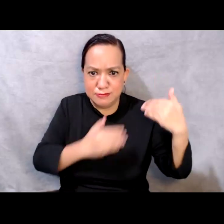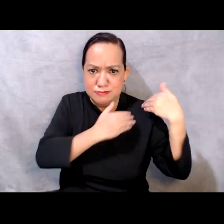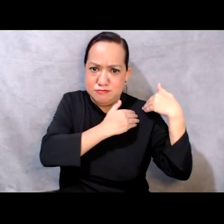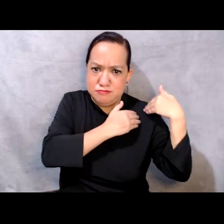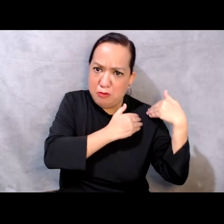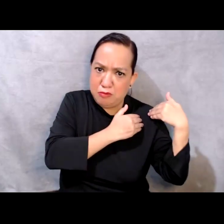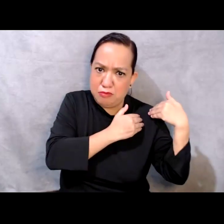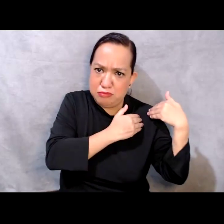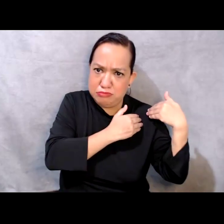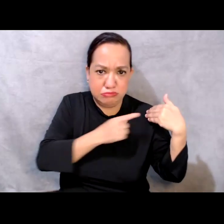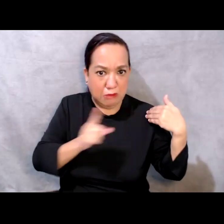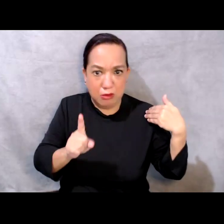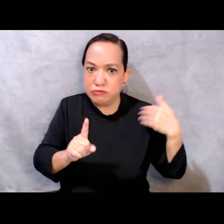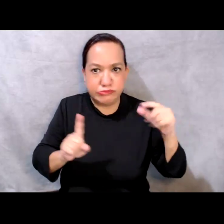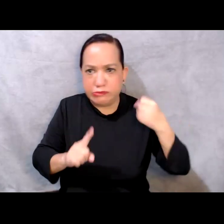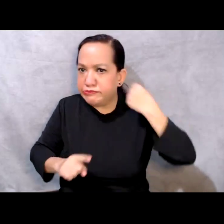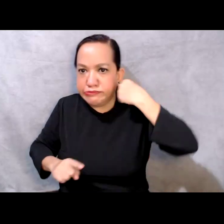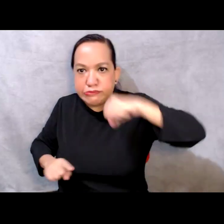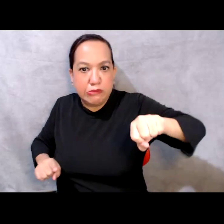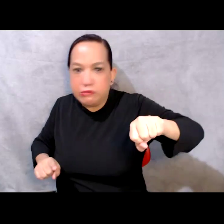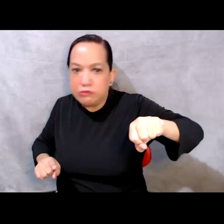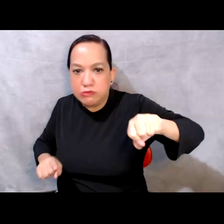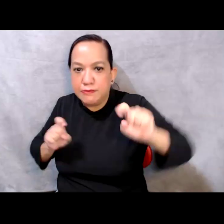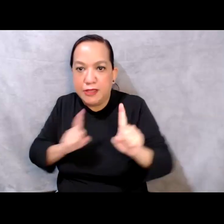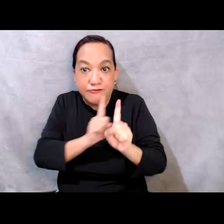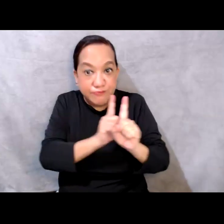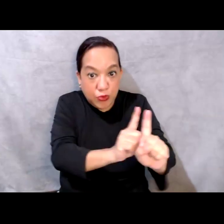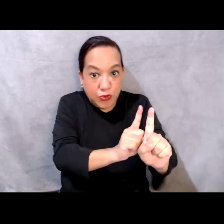does compliance mean? And if they could